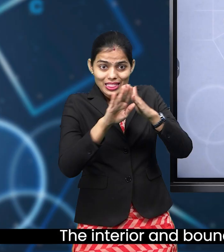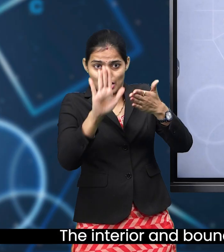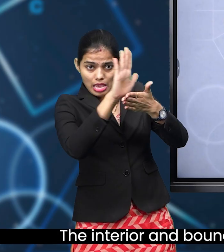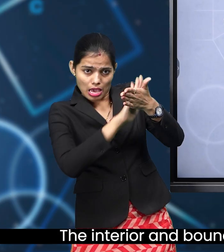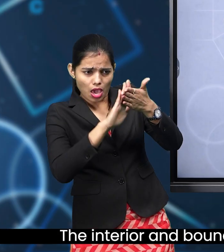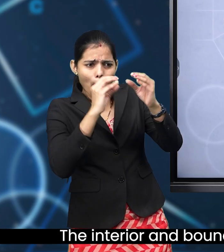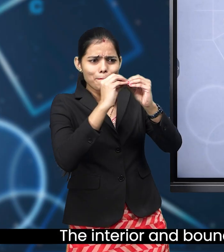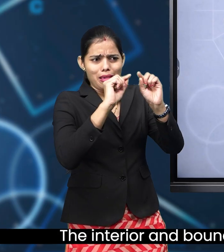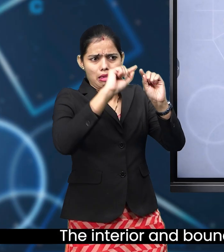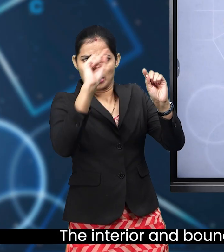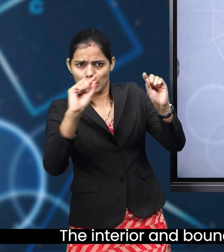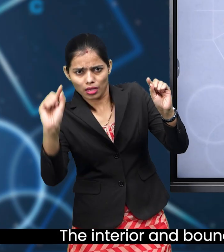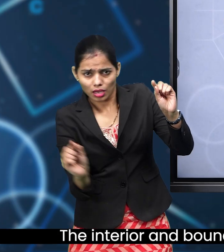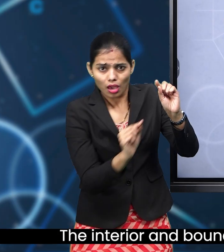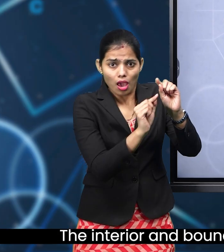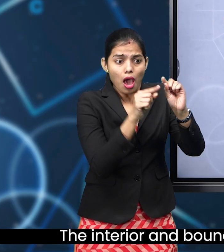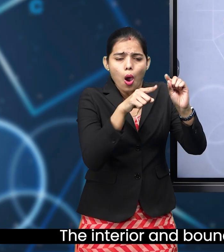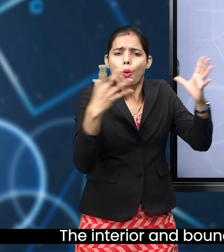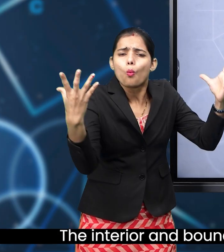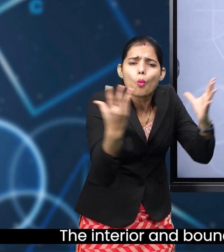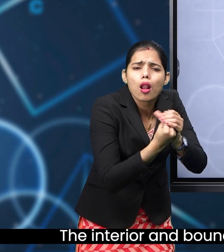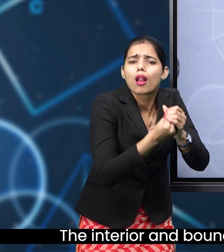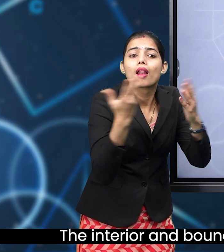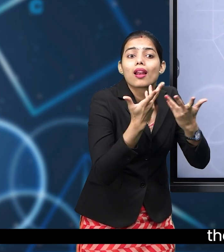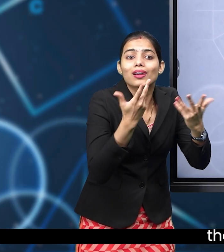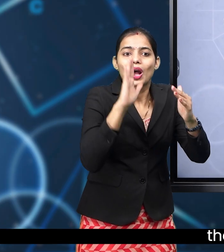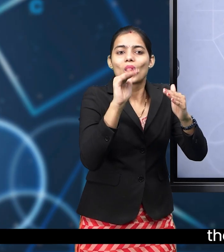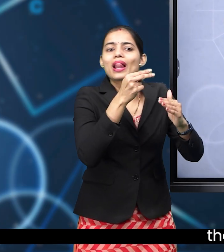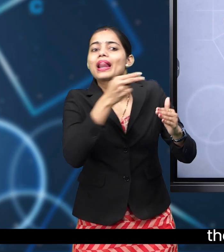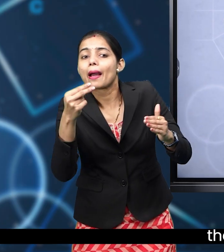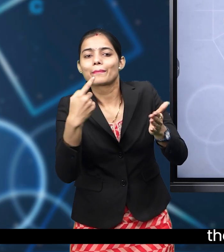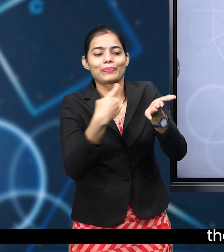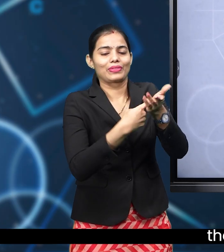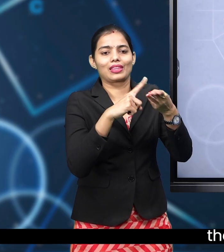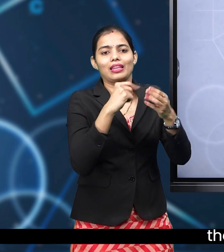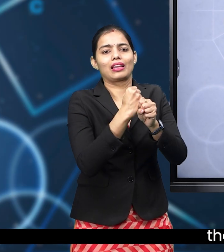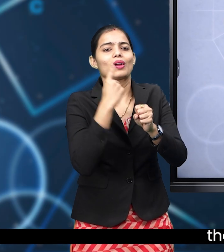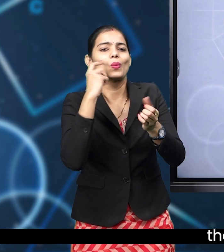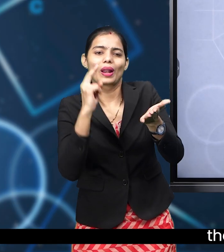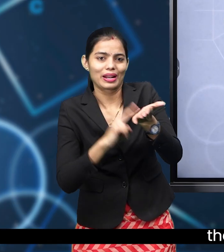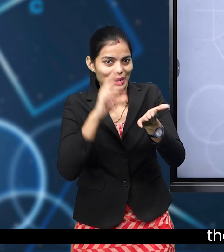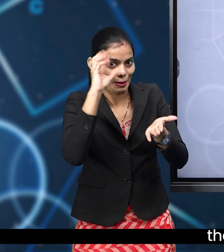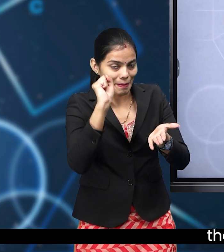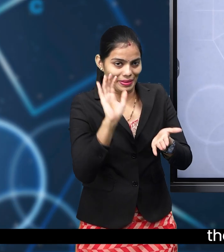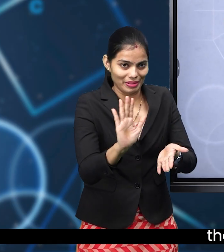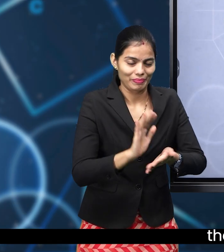The interior and boundary of the curve together are called the curve's region.